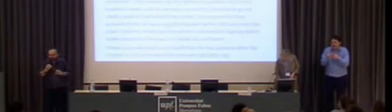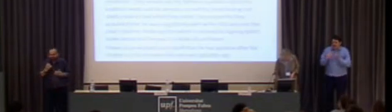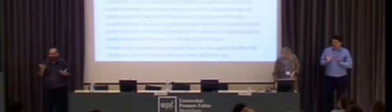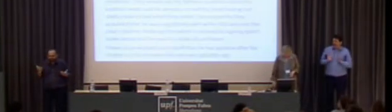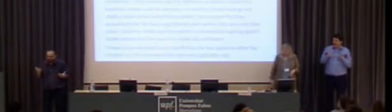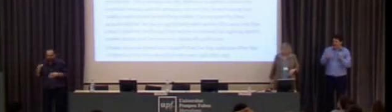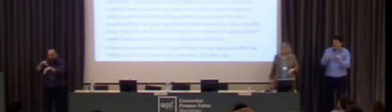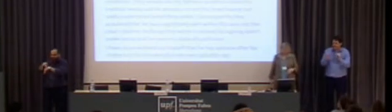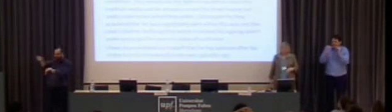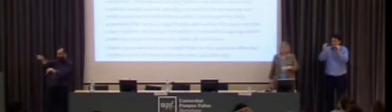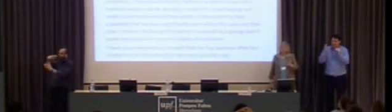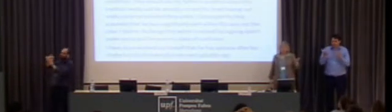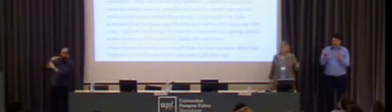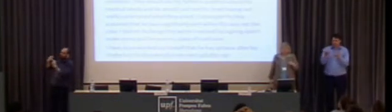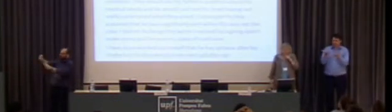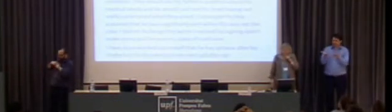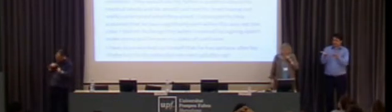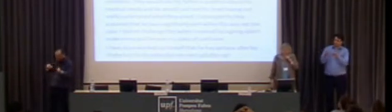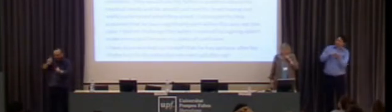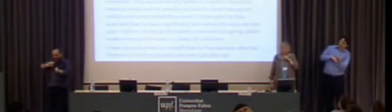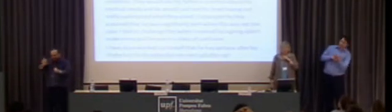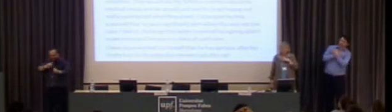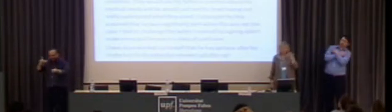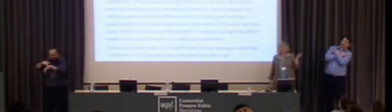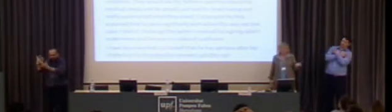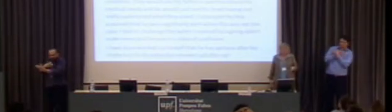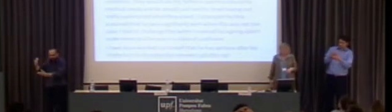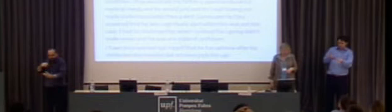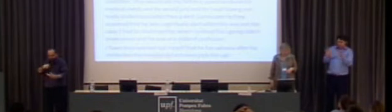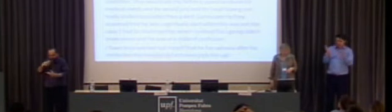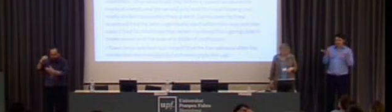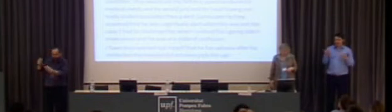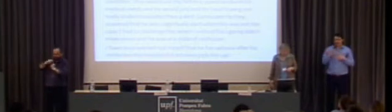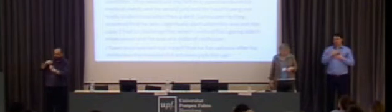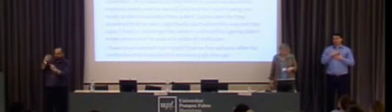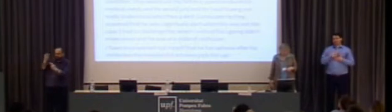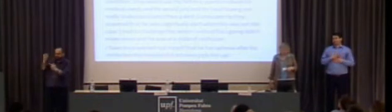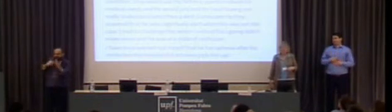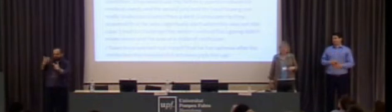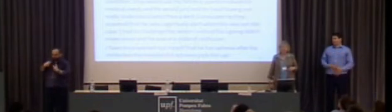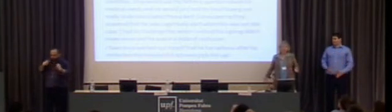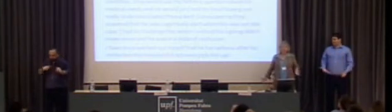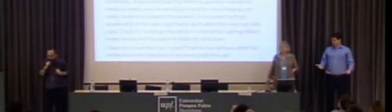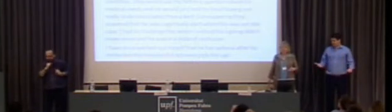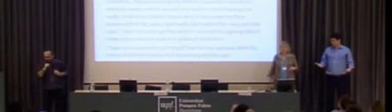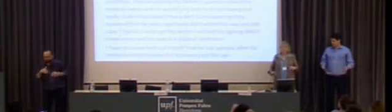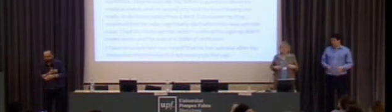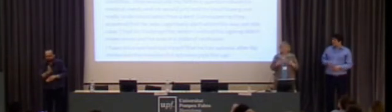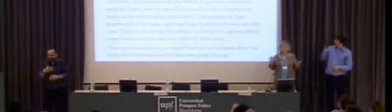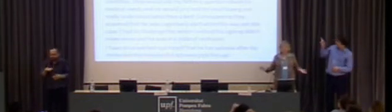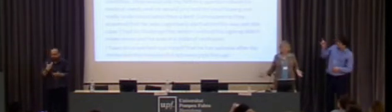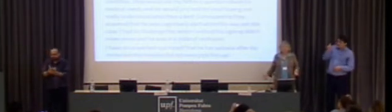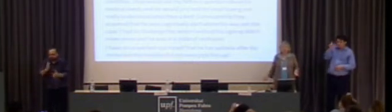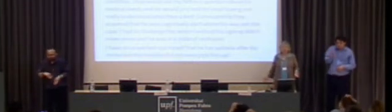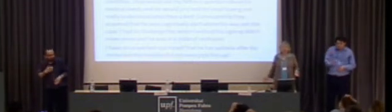life. The case study here, the person was completely misdiagnosed. The doctors thought that this